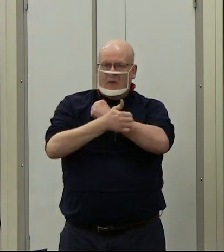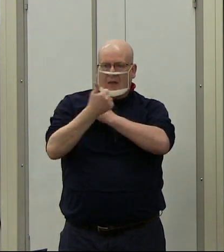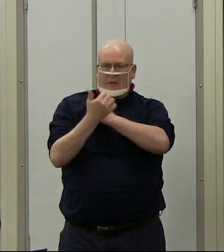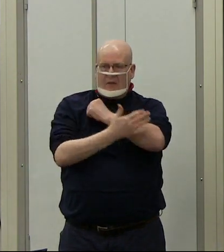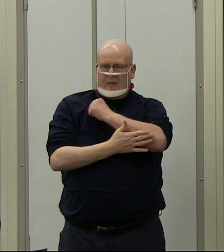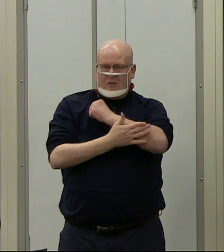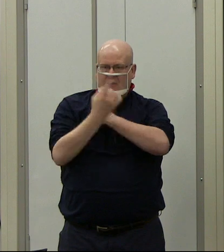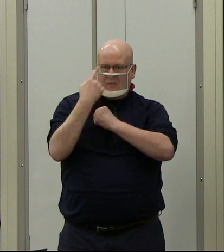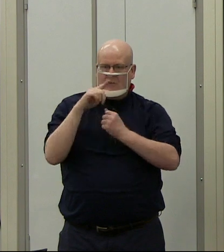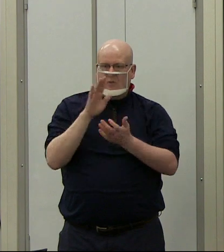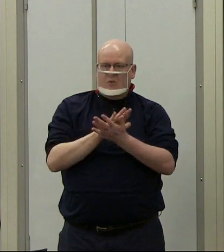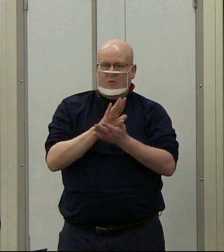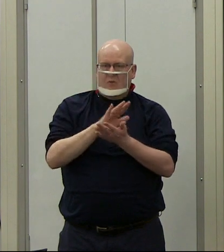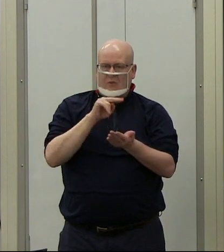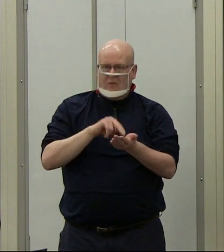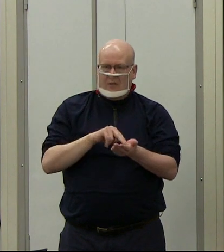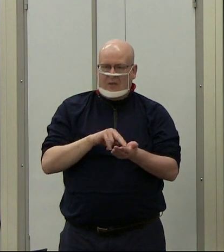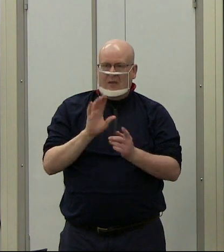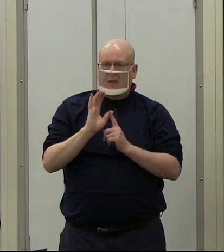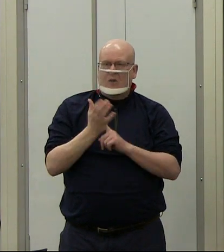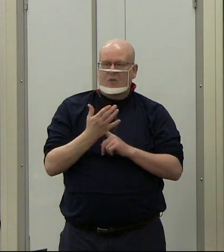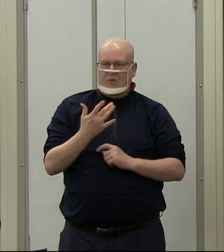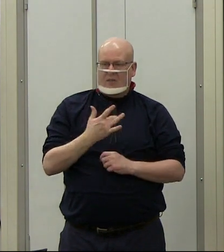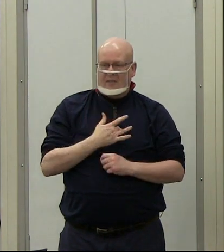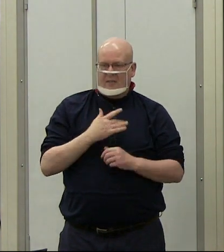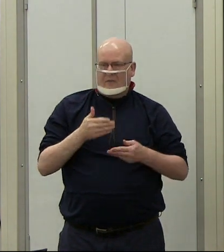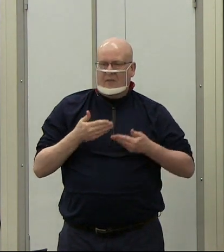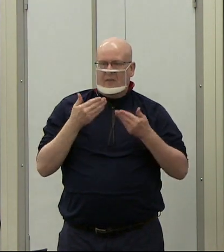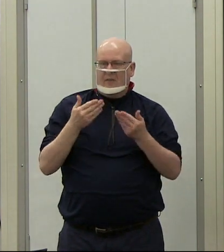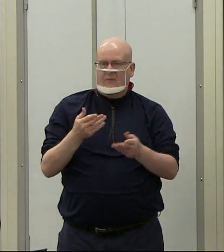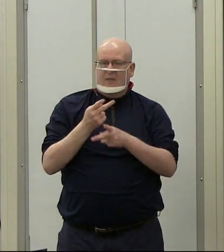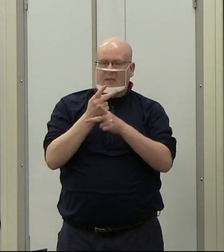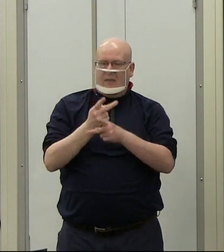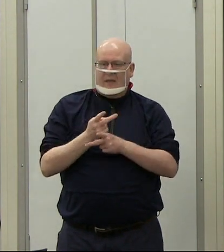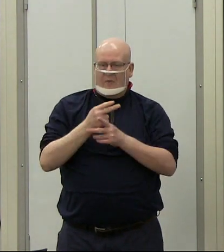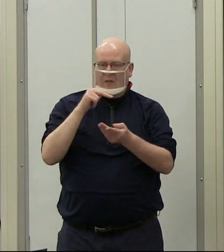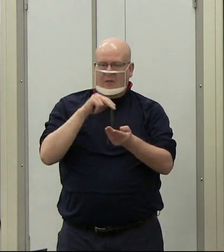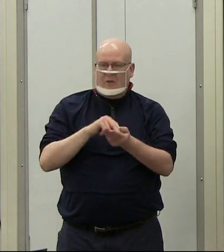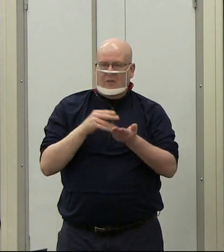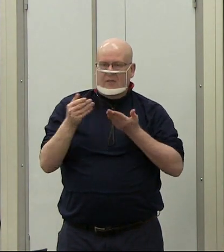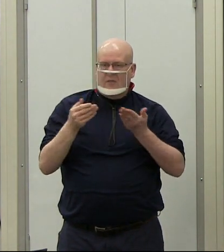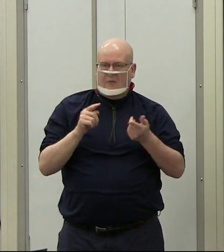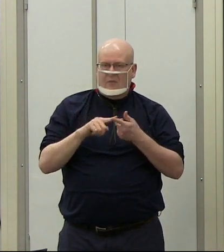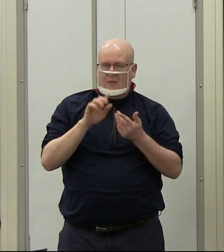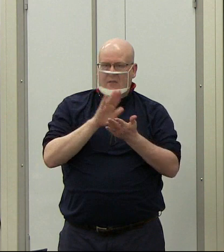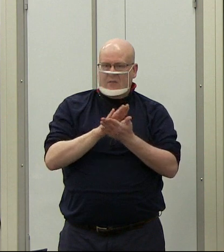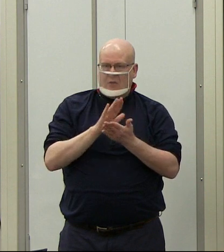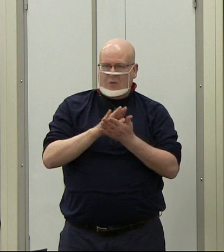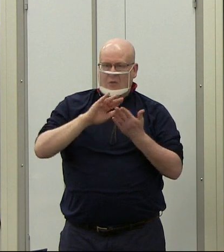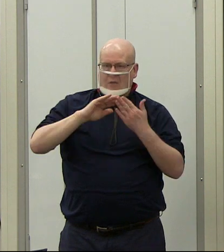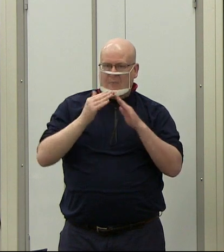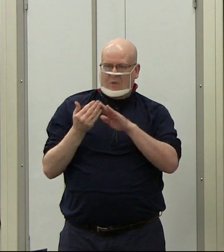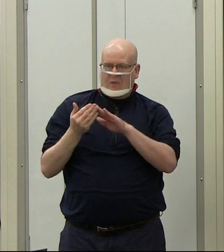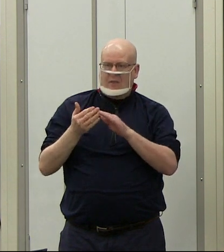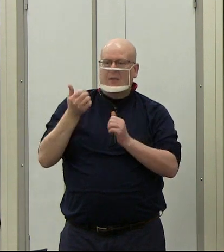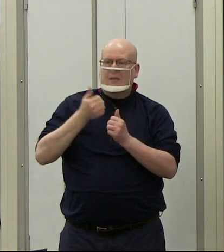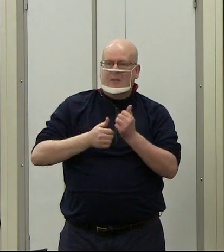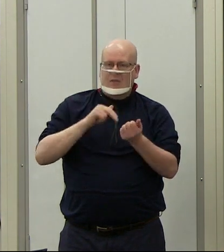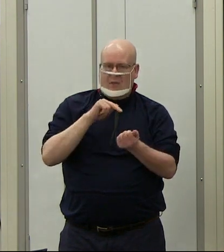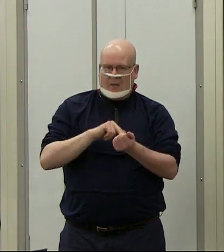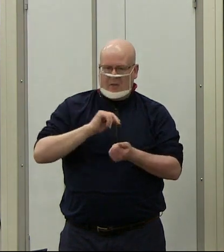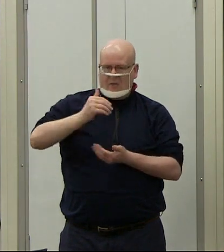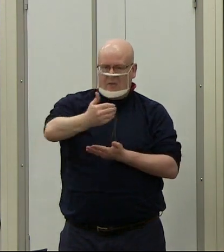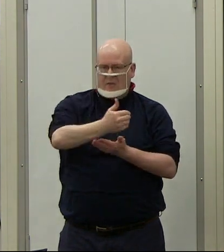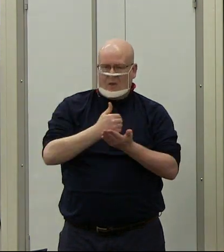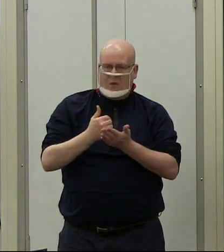service. She's culturally sensitive and provides caring nursing services to her school community. Each of these nurses has earned